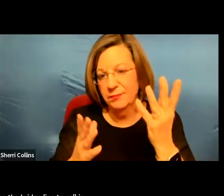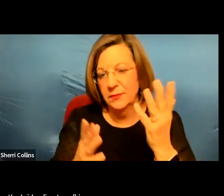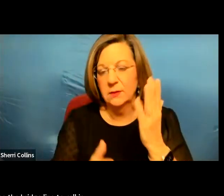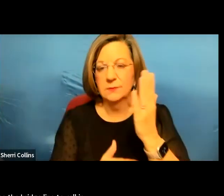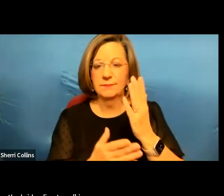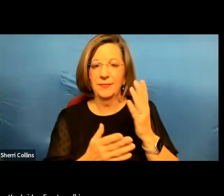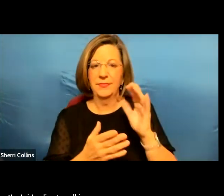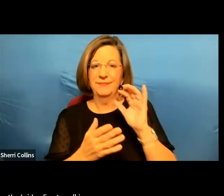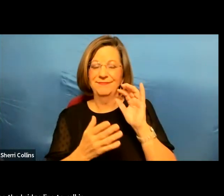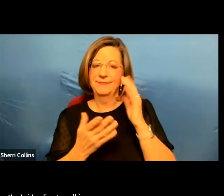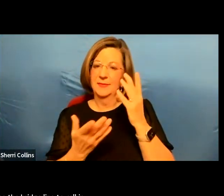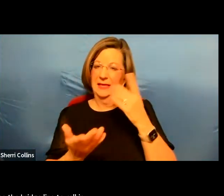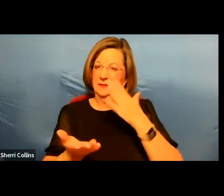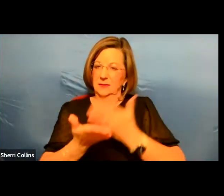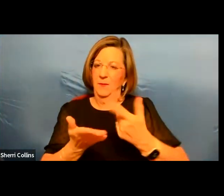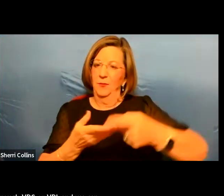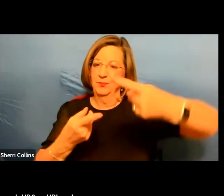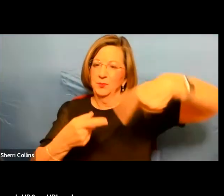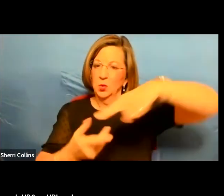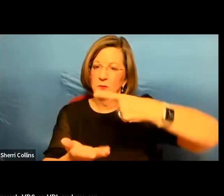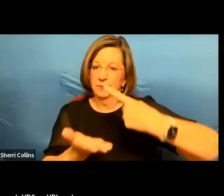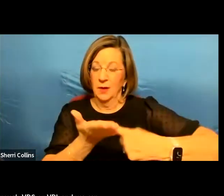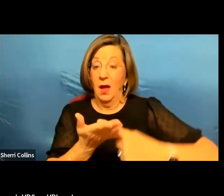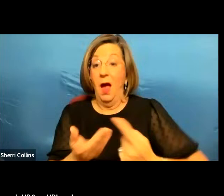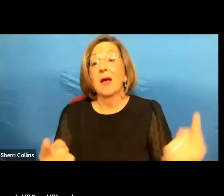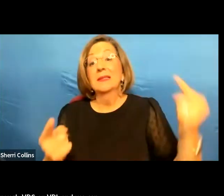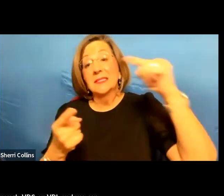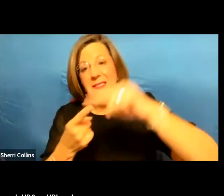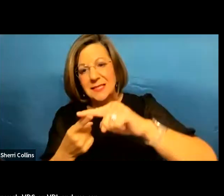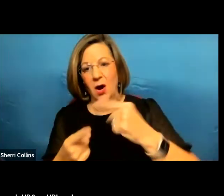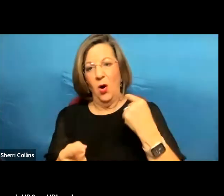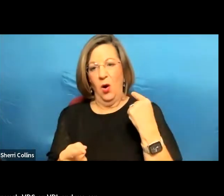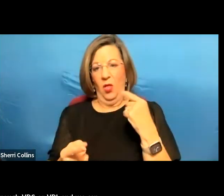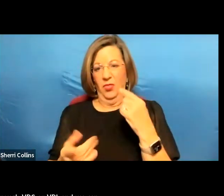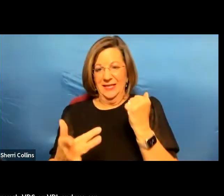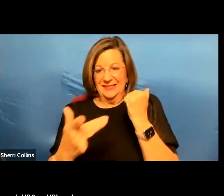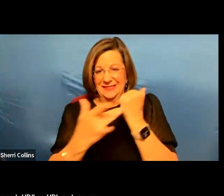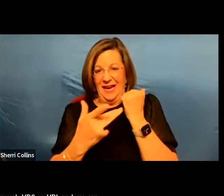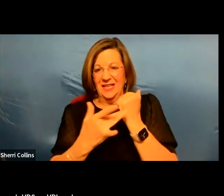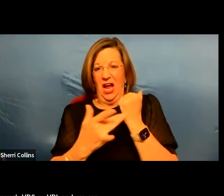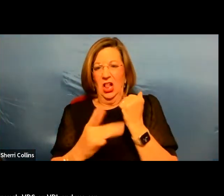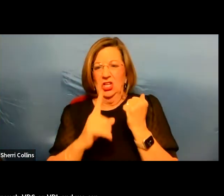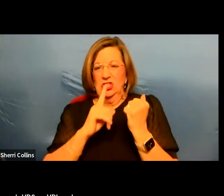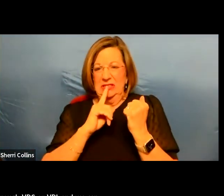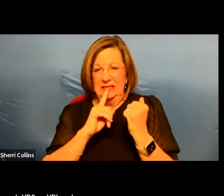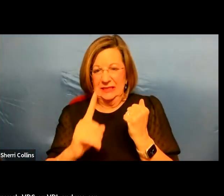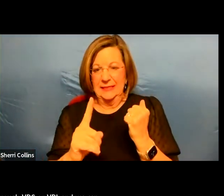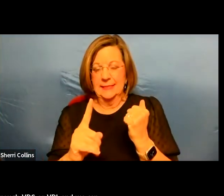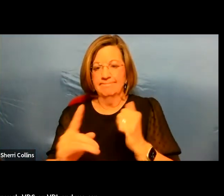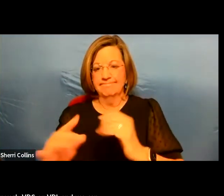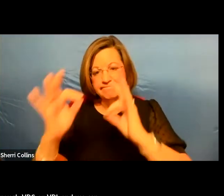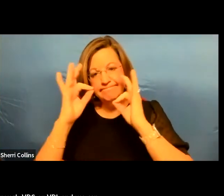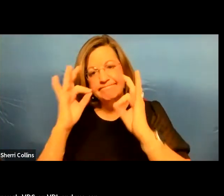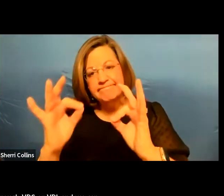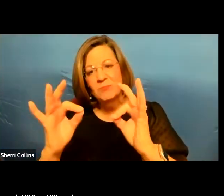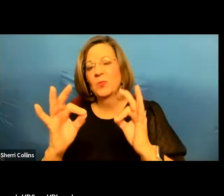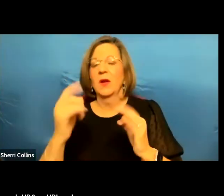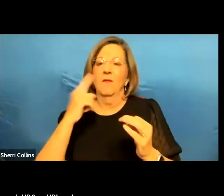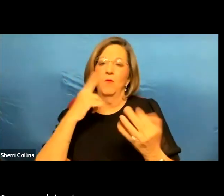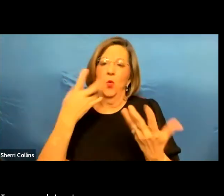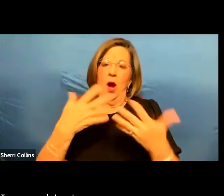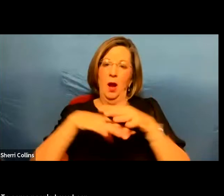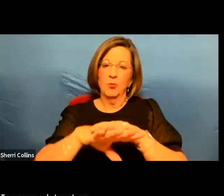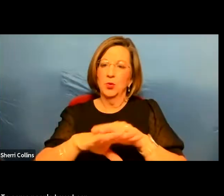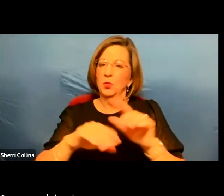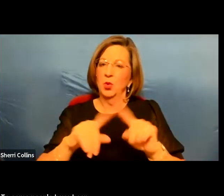board meeting in people's homes. So some people have been discussing that. I think that the technology, back